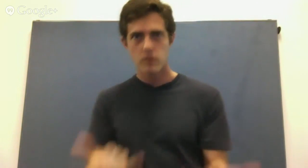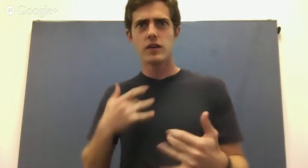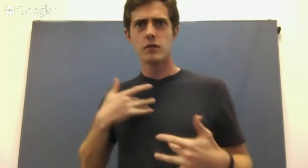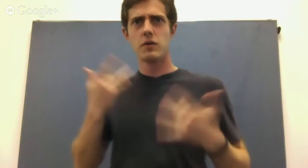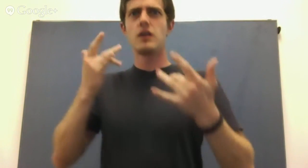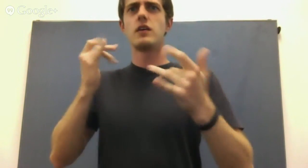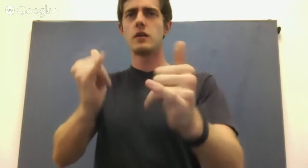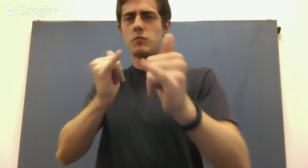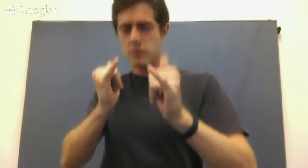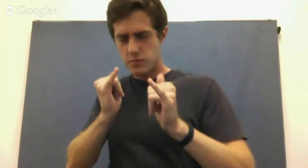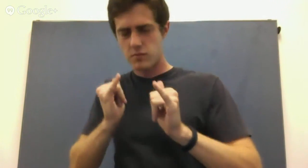feel my